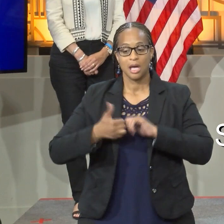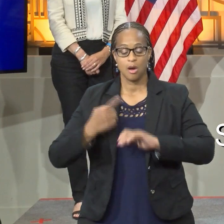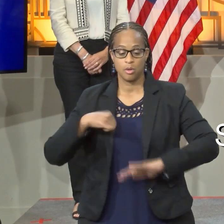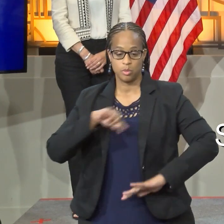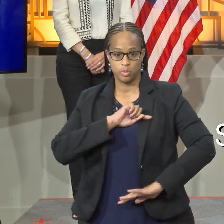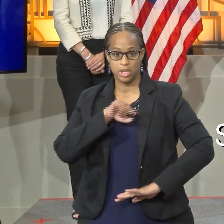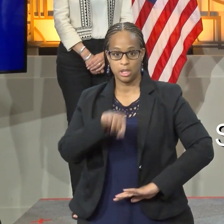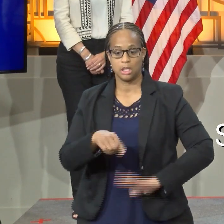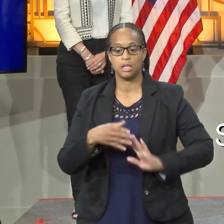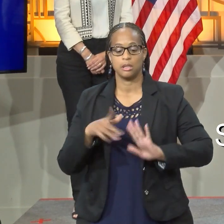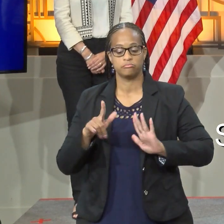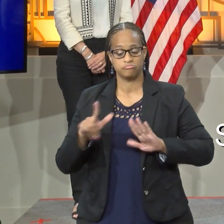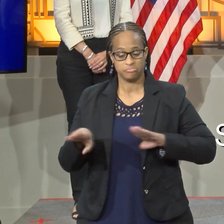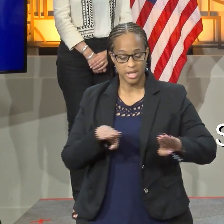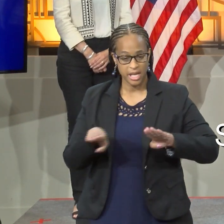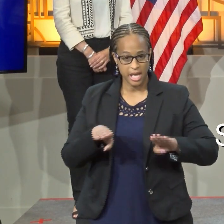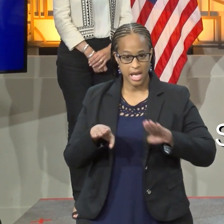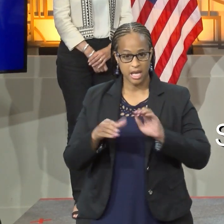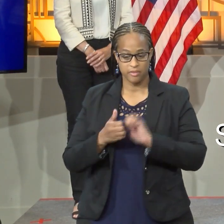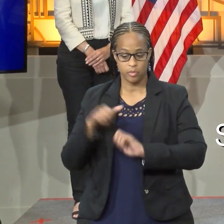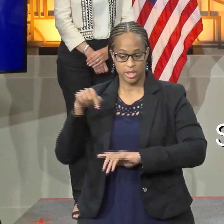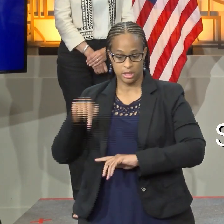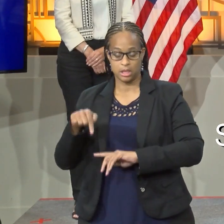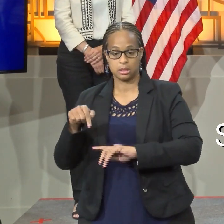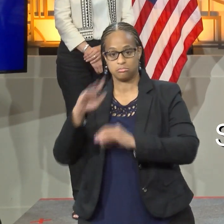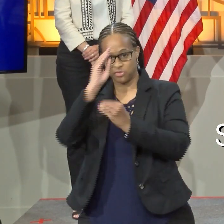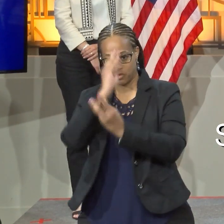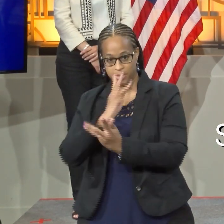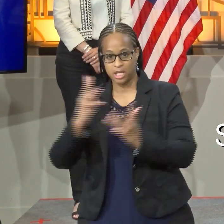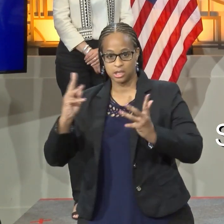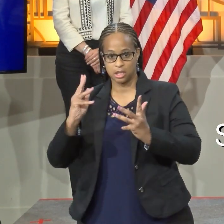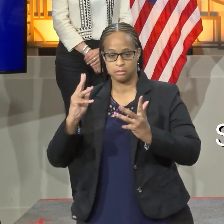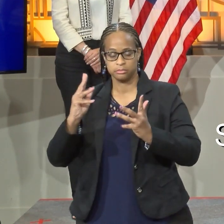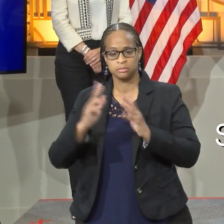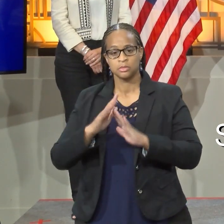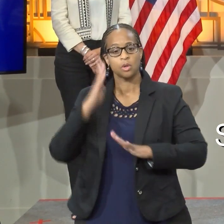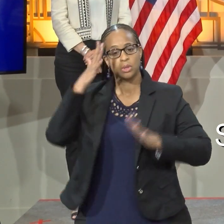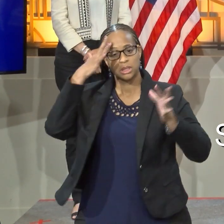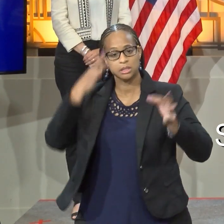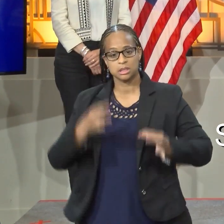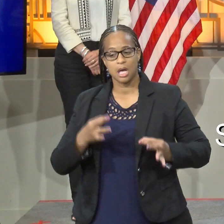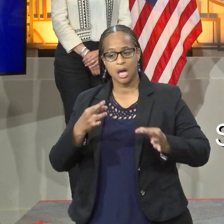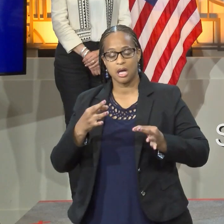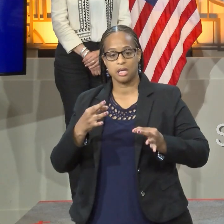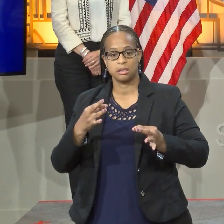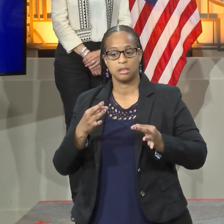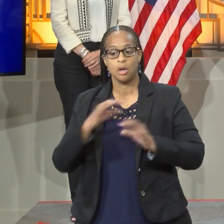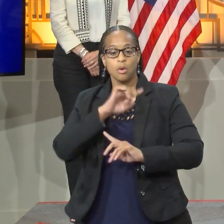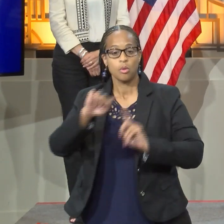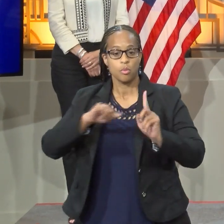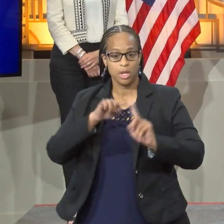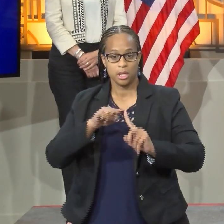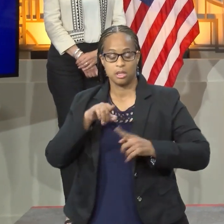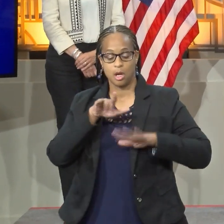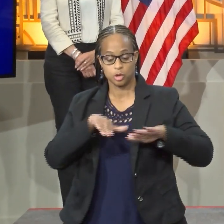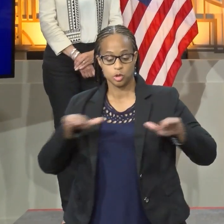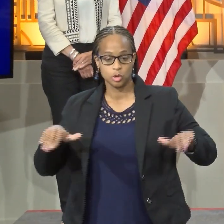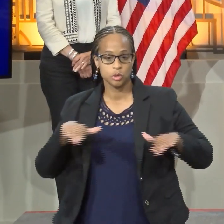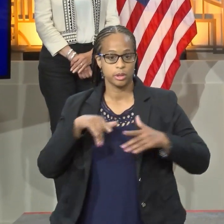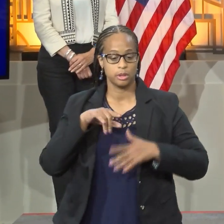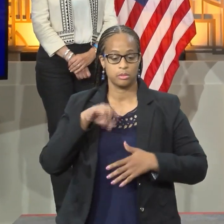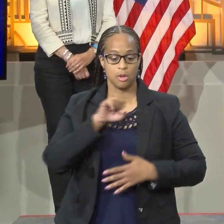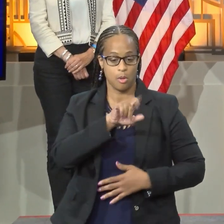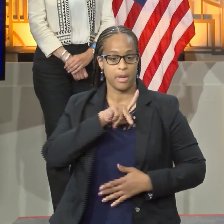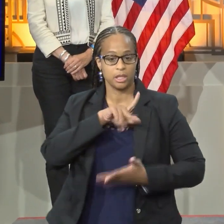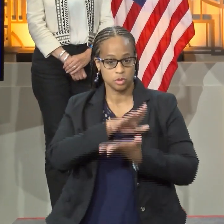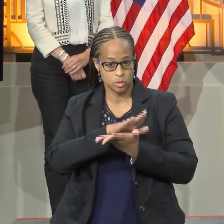this part that will determine at what point in time our kids return to school,